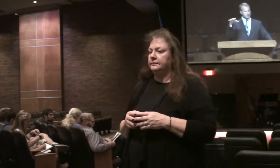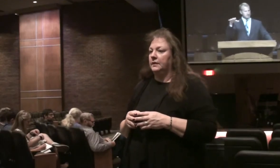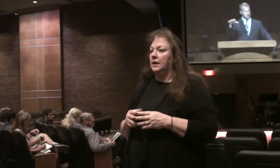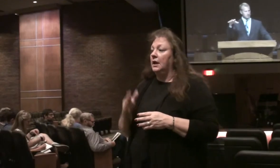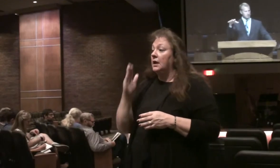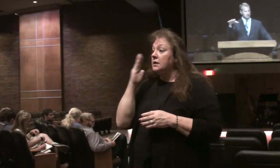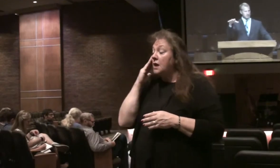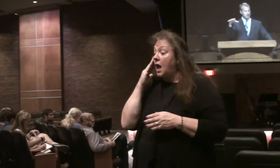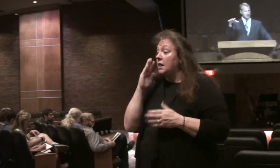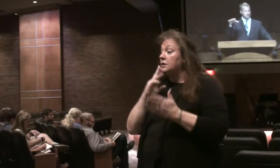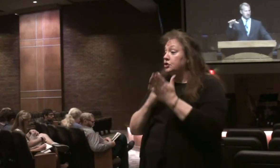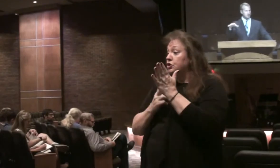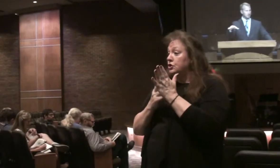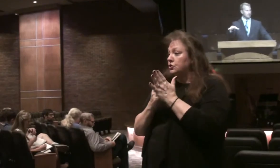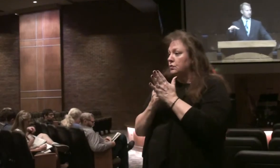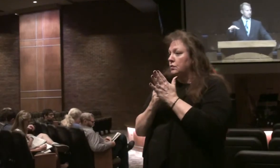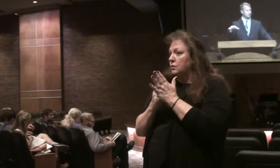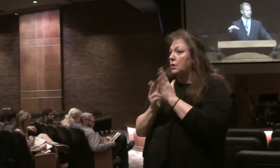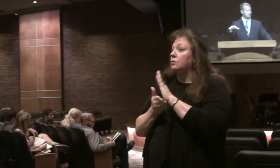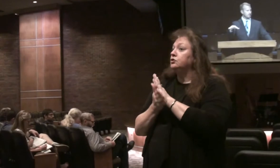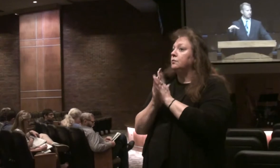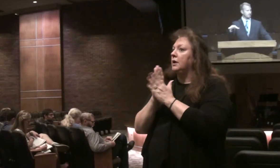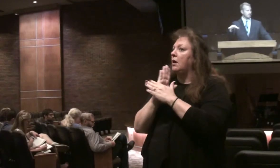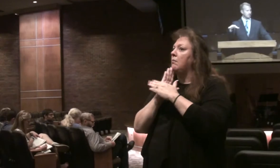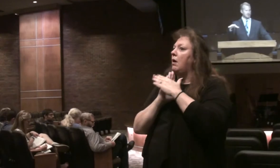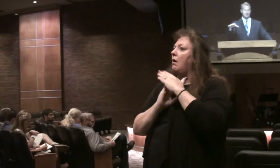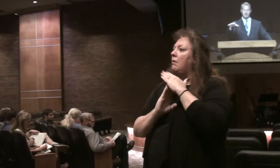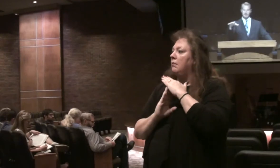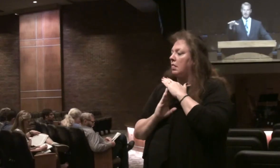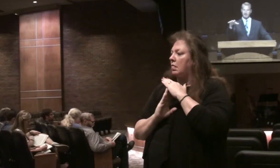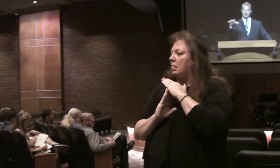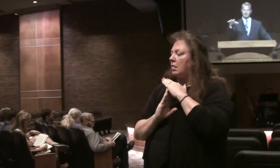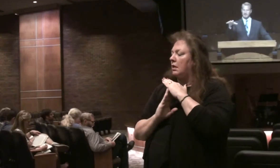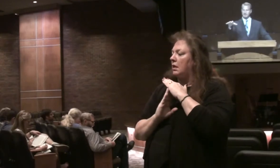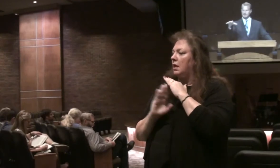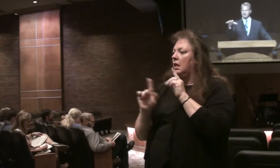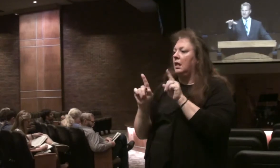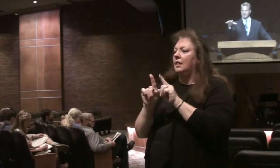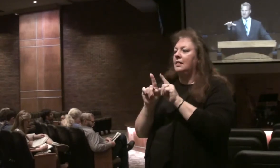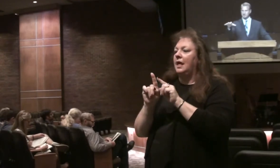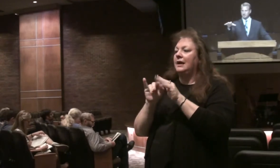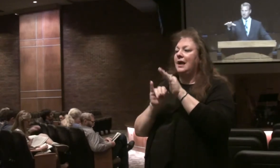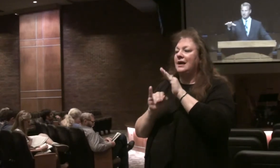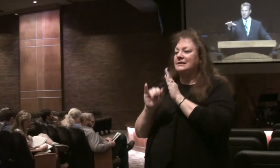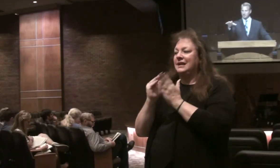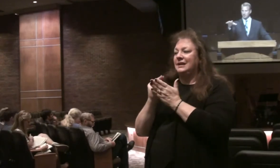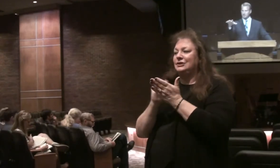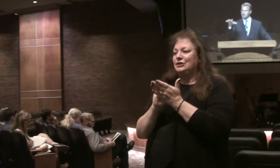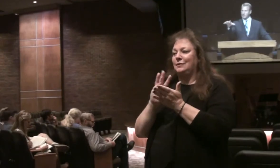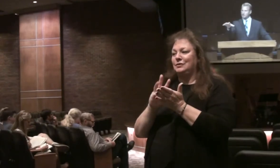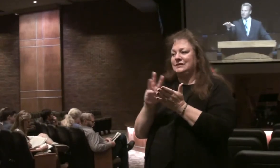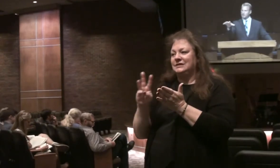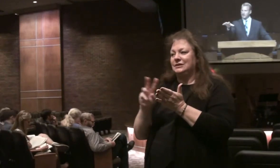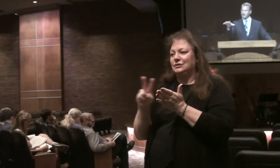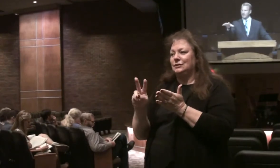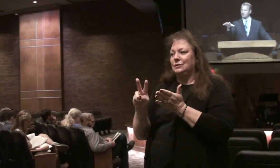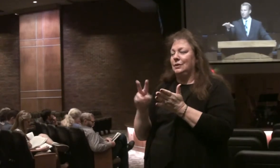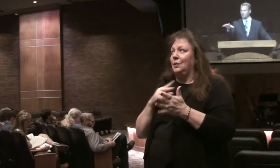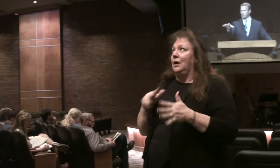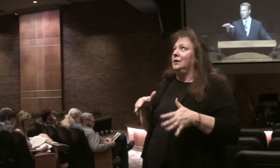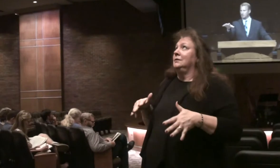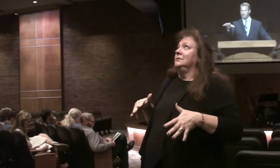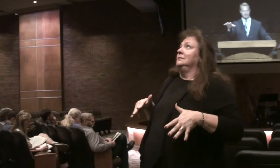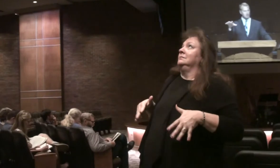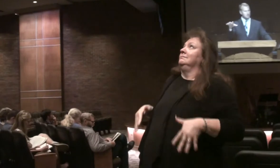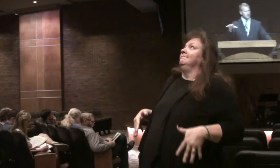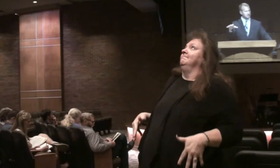knowledge and truth should make us humble. We should be like Isaiah 66:2. One who trembles at God's